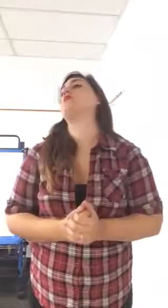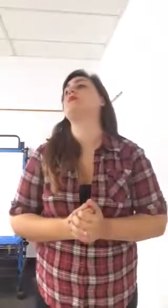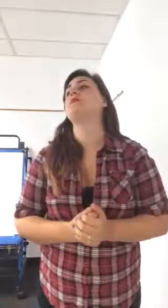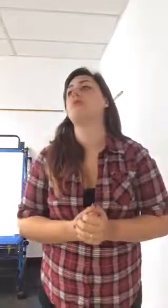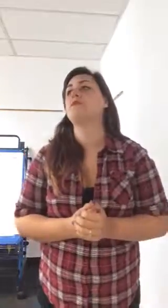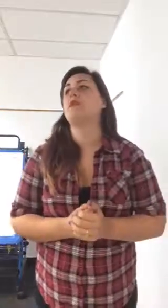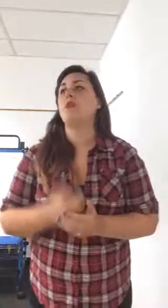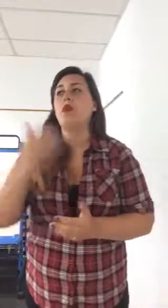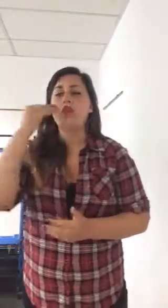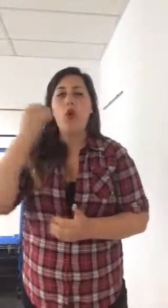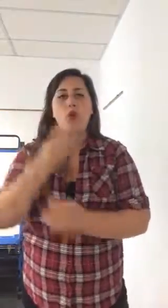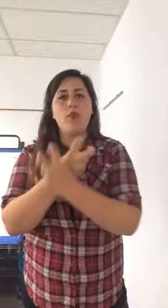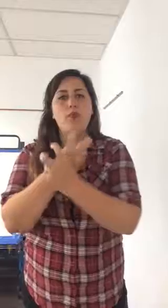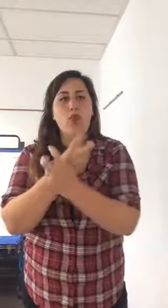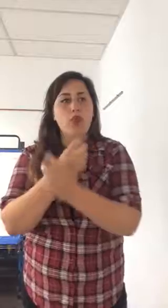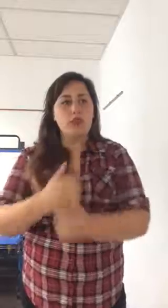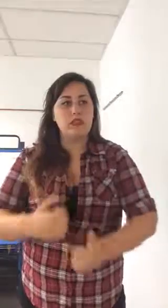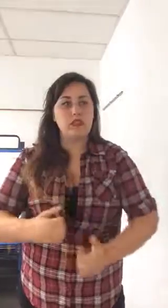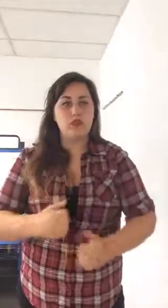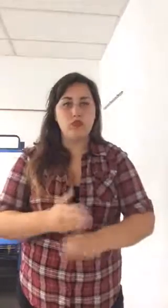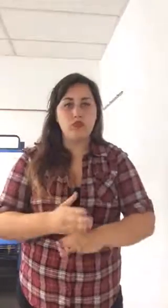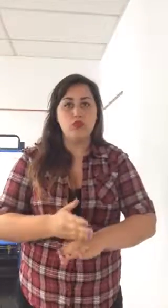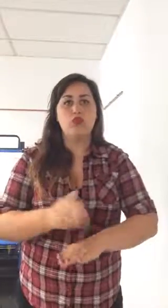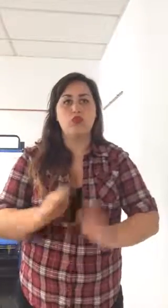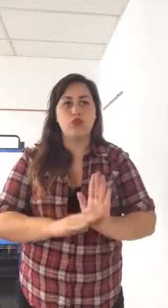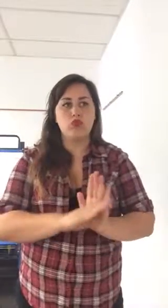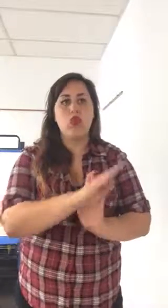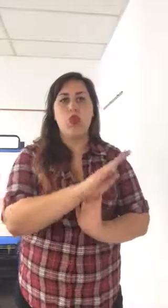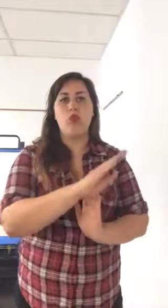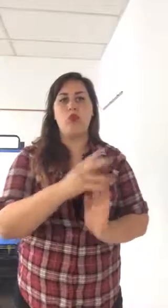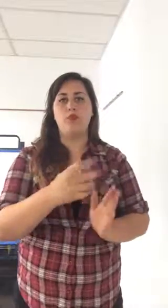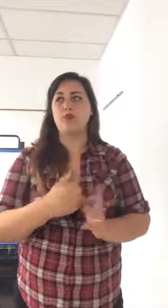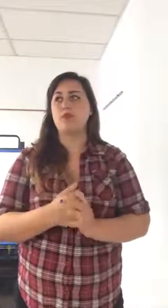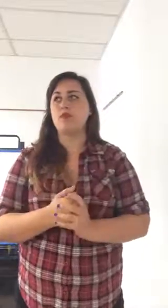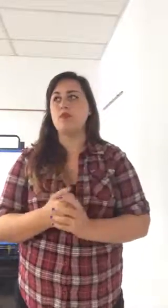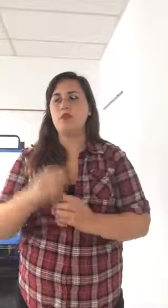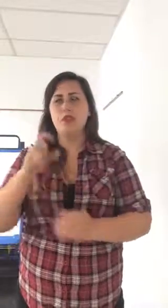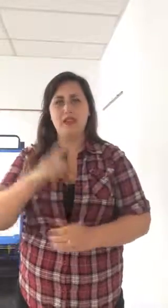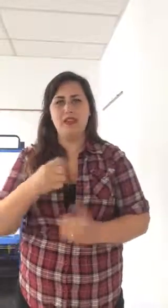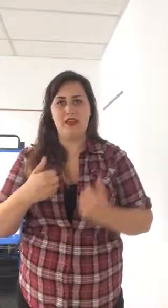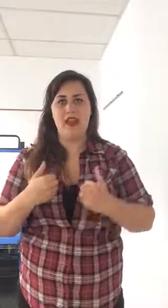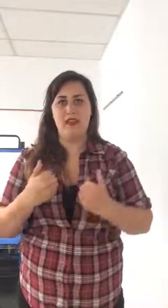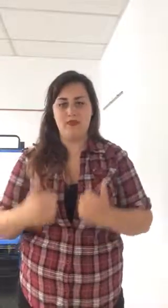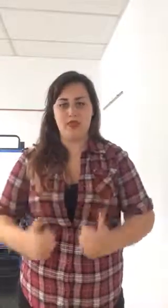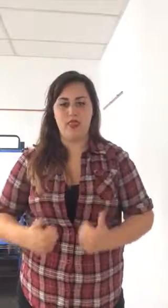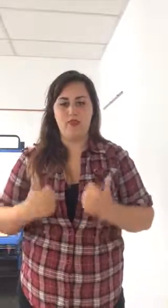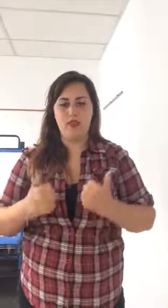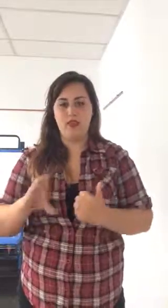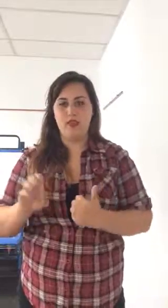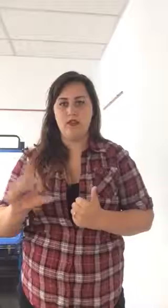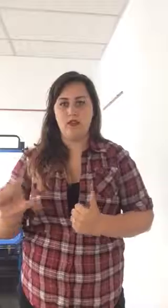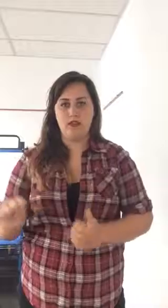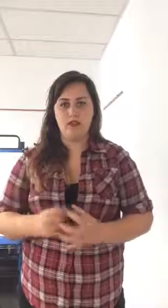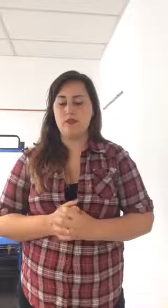We know the bones repair themselves, right? Okay, so we have to have living cells there to make this happen. Okay, this is called compact bone. Let's